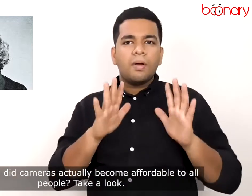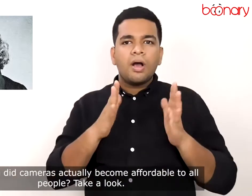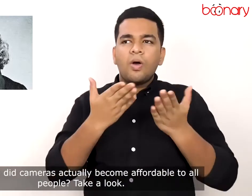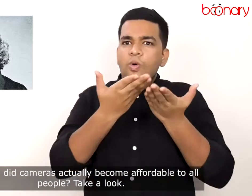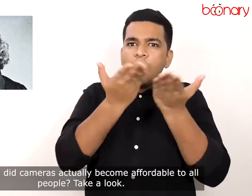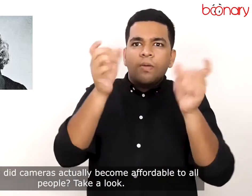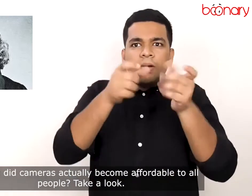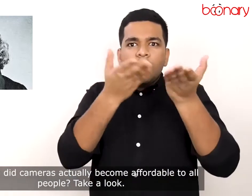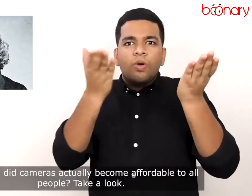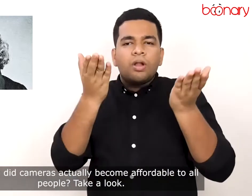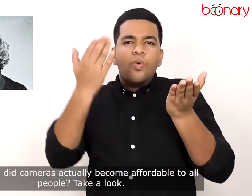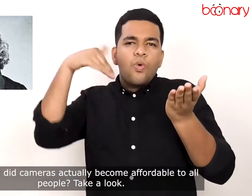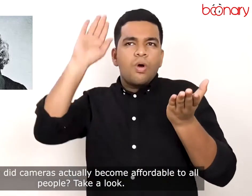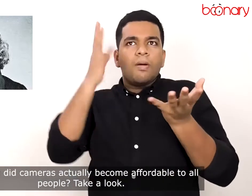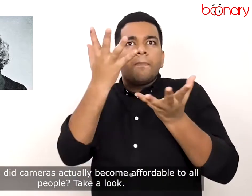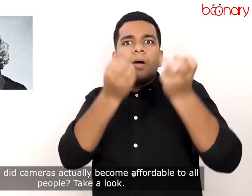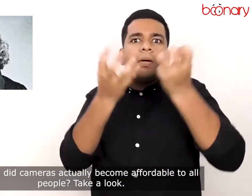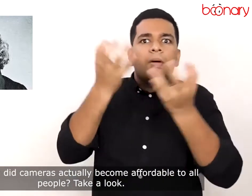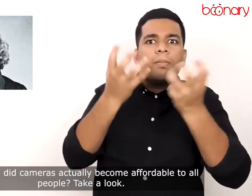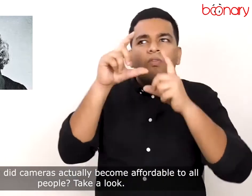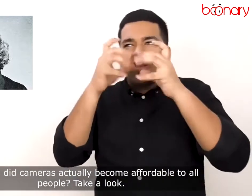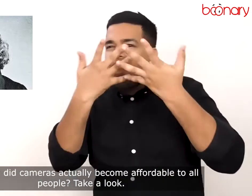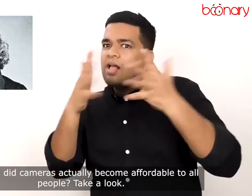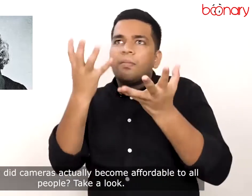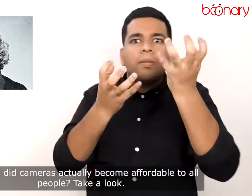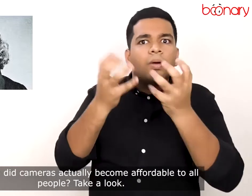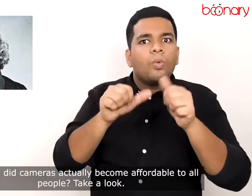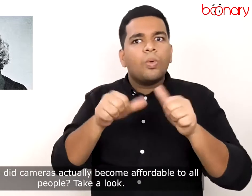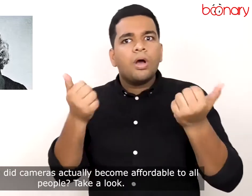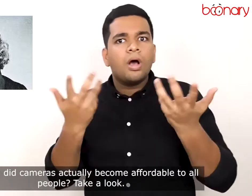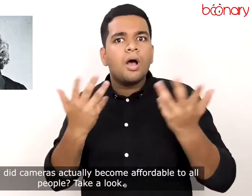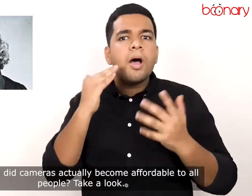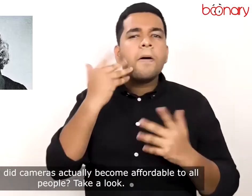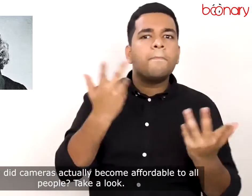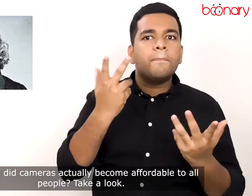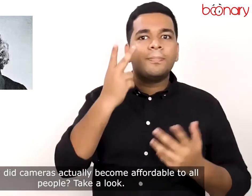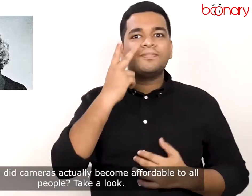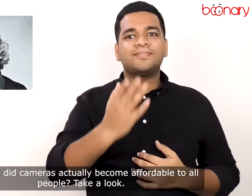So when did cameras actually become affordable to all people? Take a look.